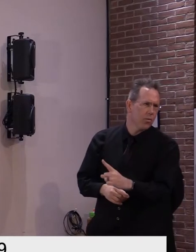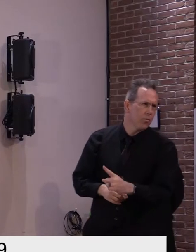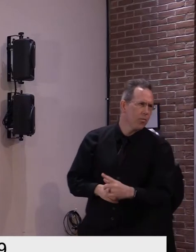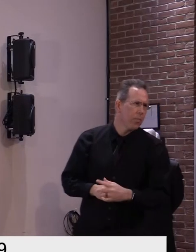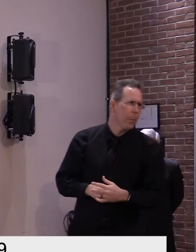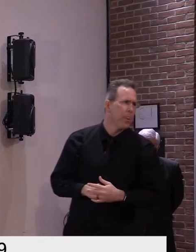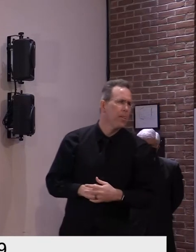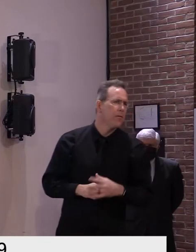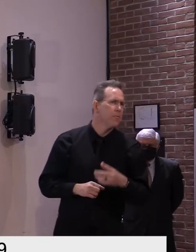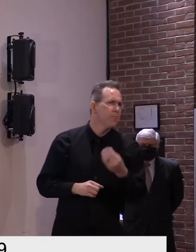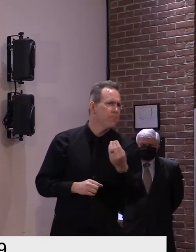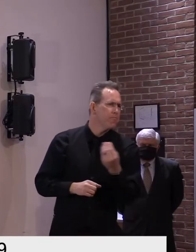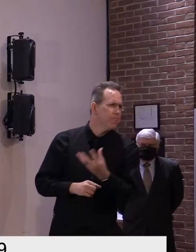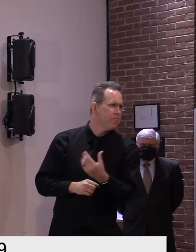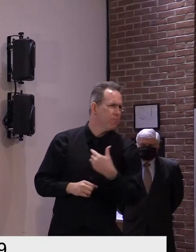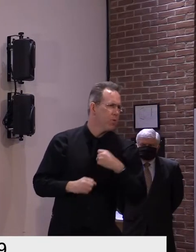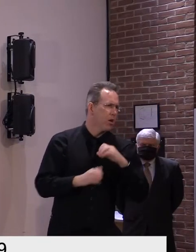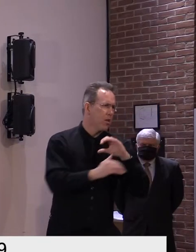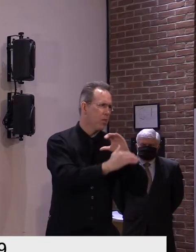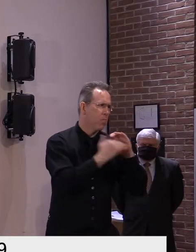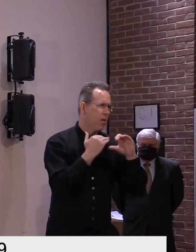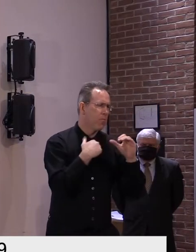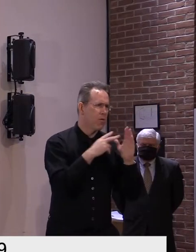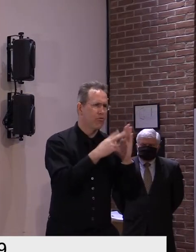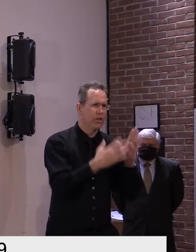reader who's trying to hook up their